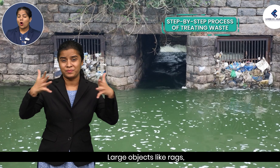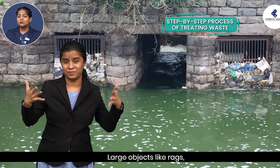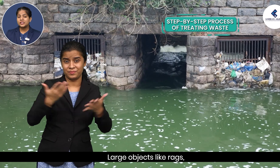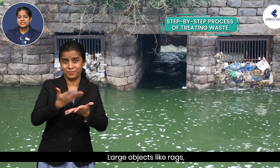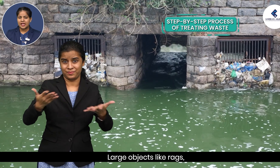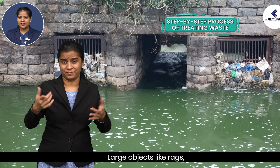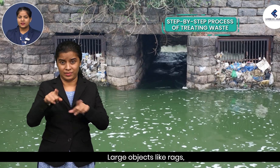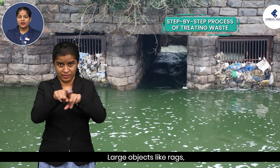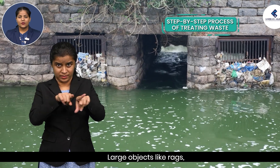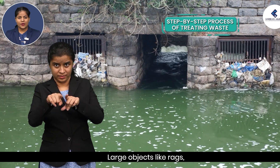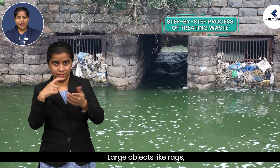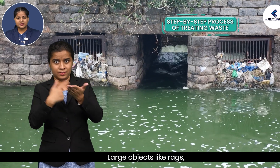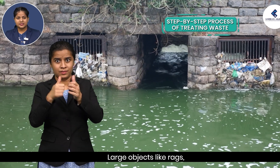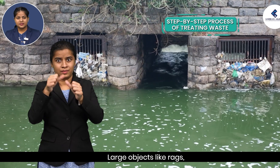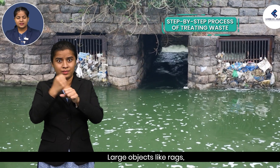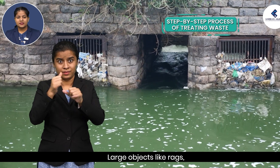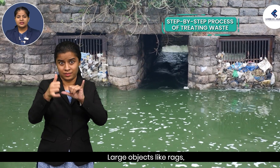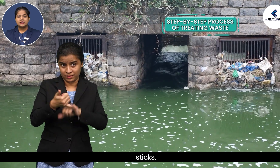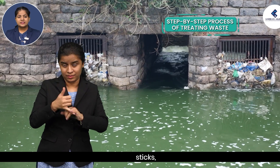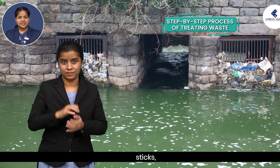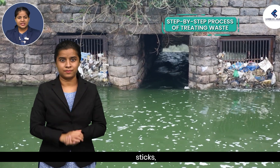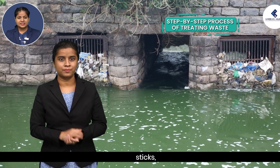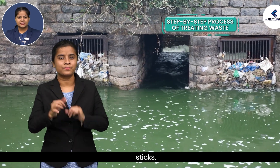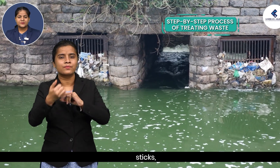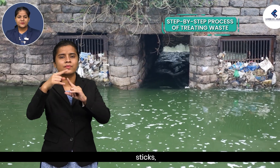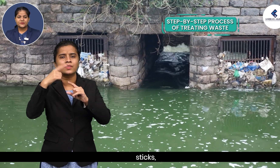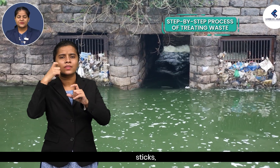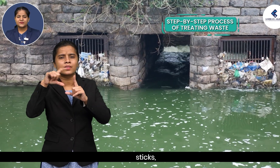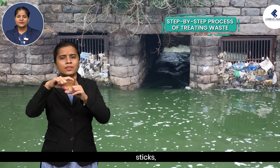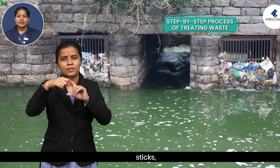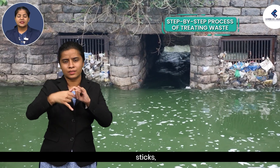Large objects like rags, sticks,